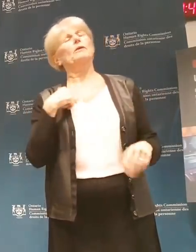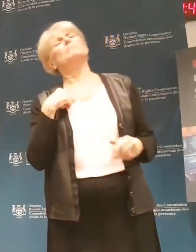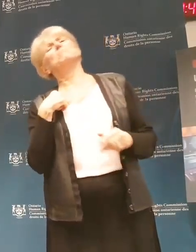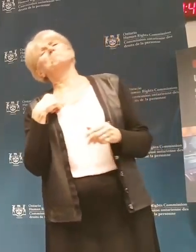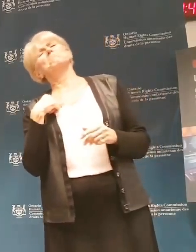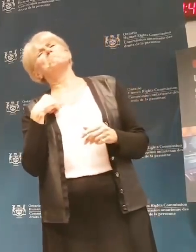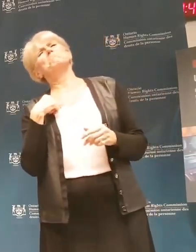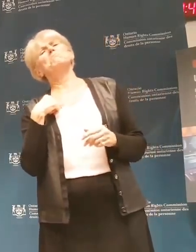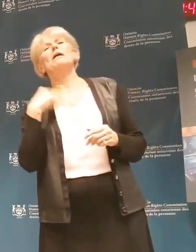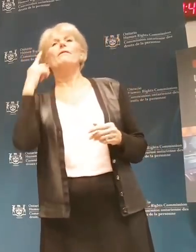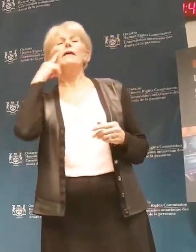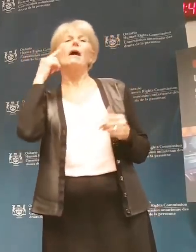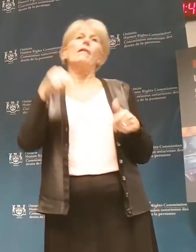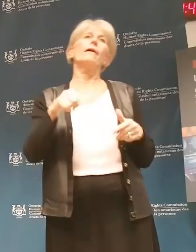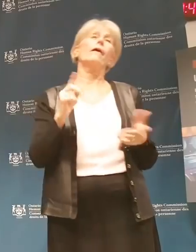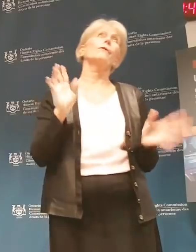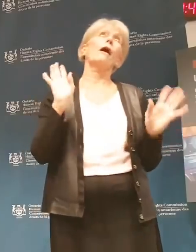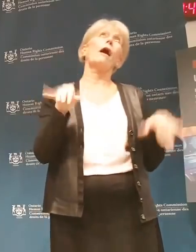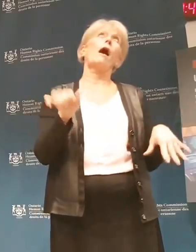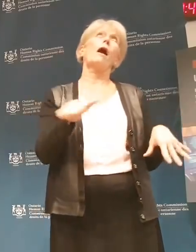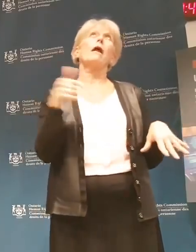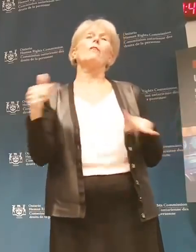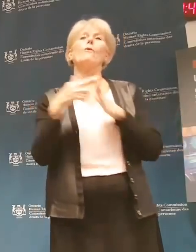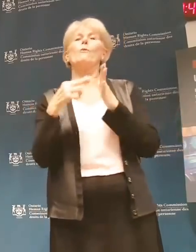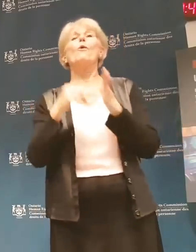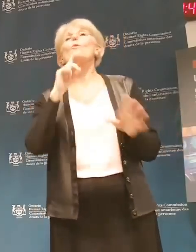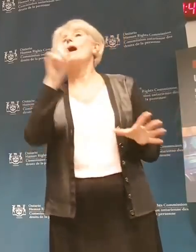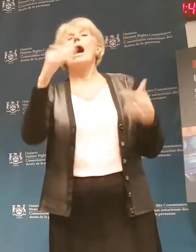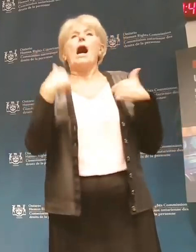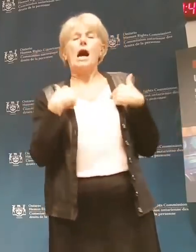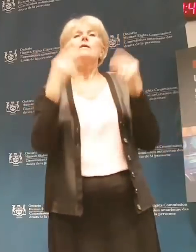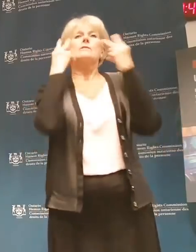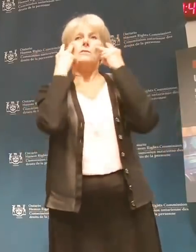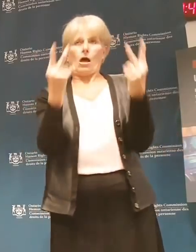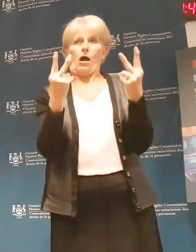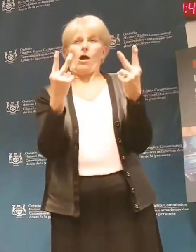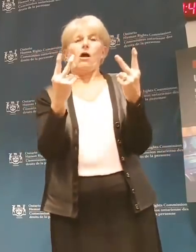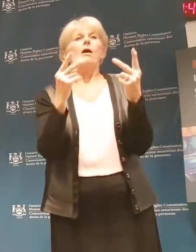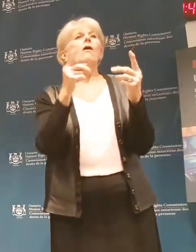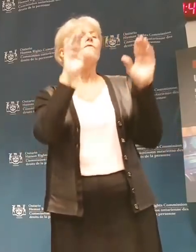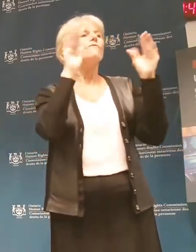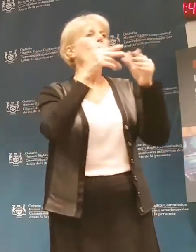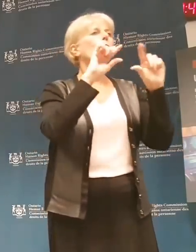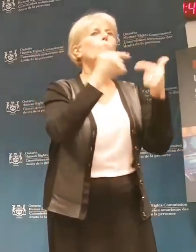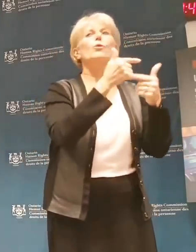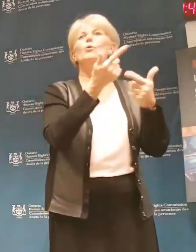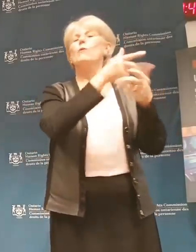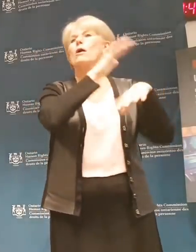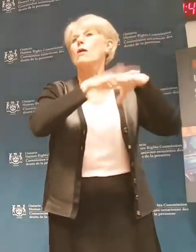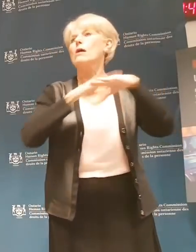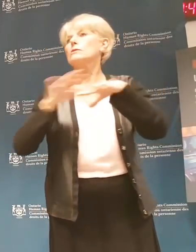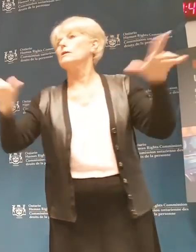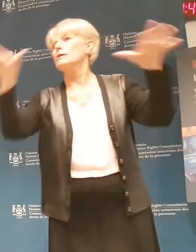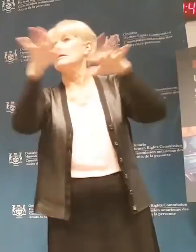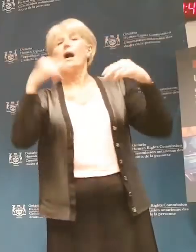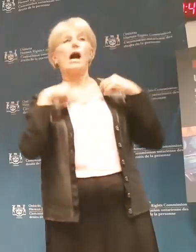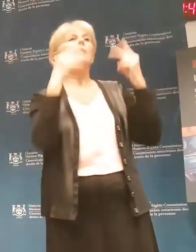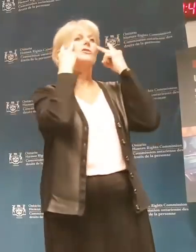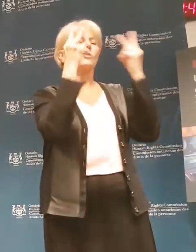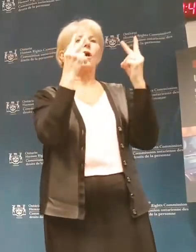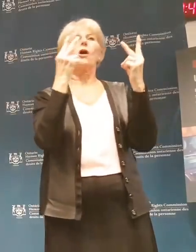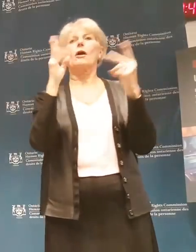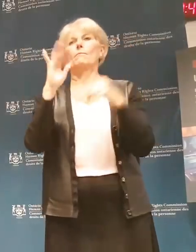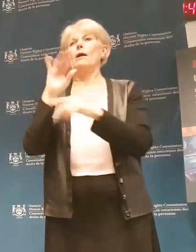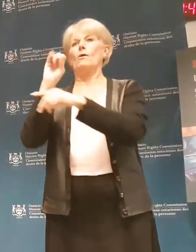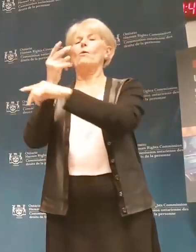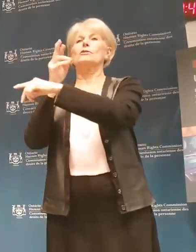this report as just yet another in a long line, I firsthand saw the importance the focus groups and the community consultations conducted by the